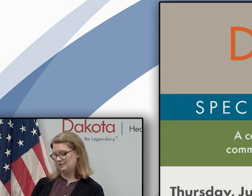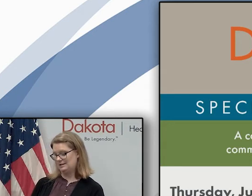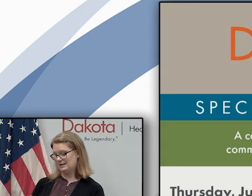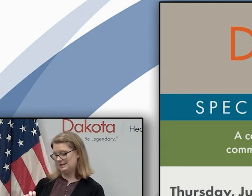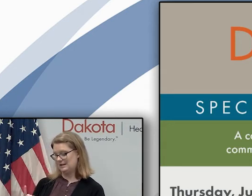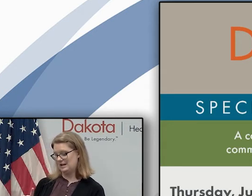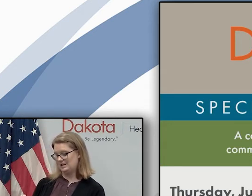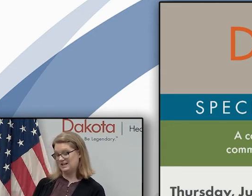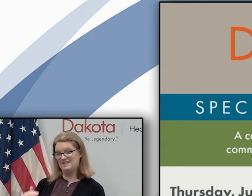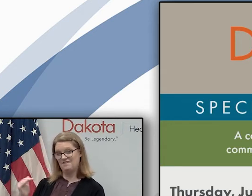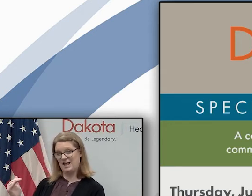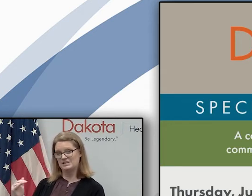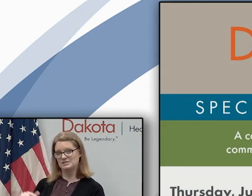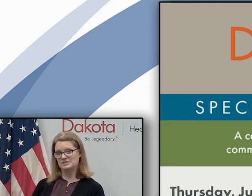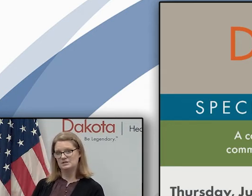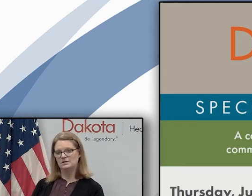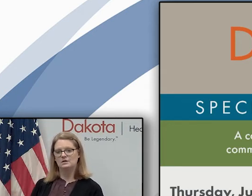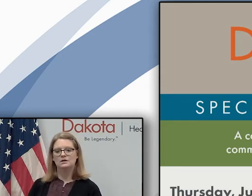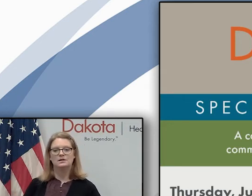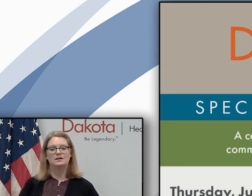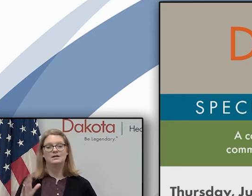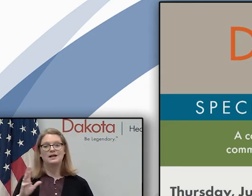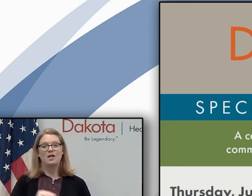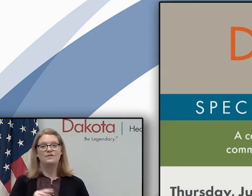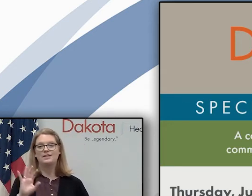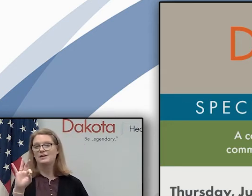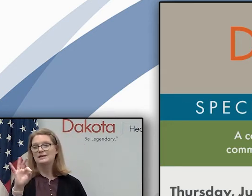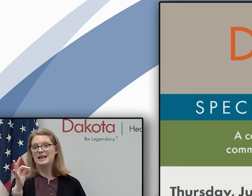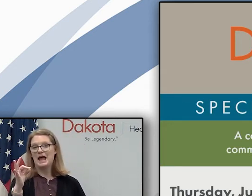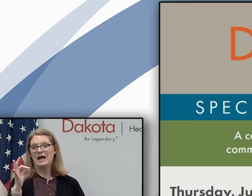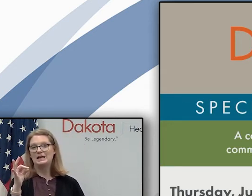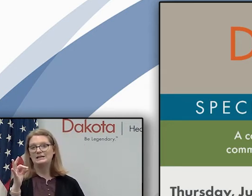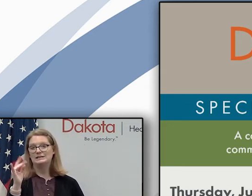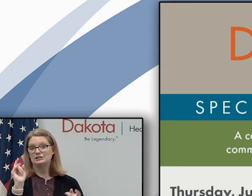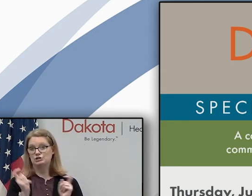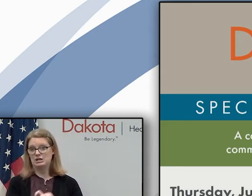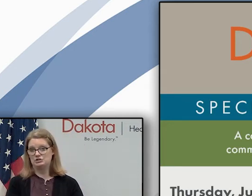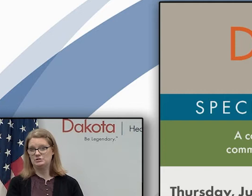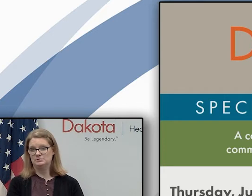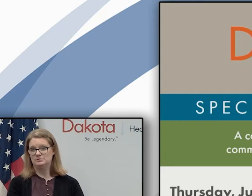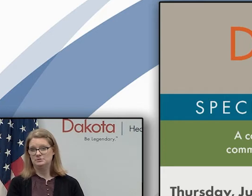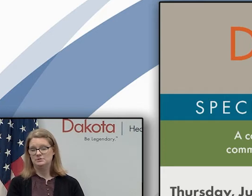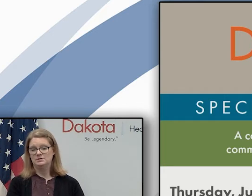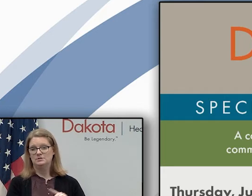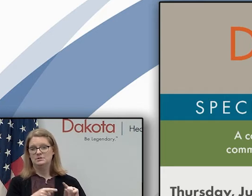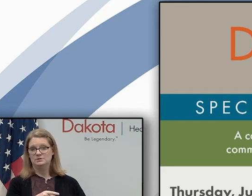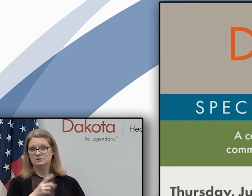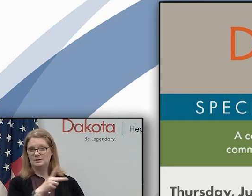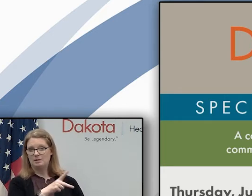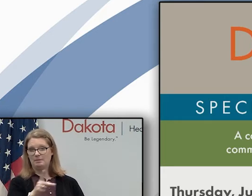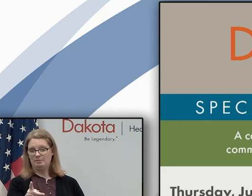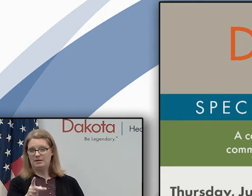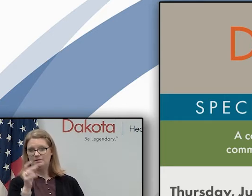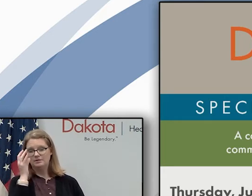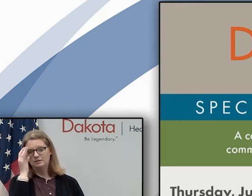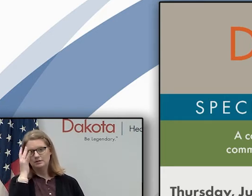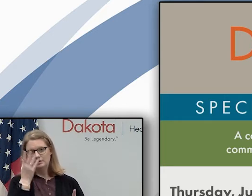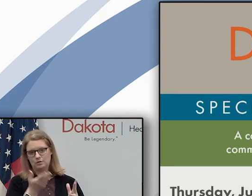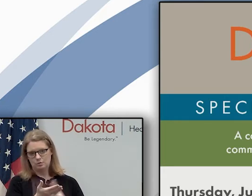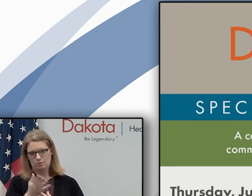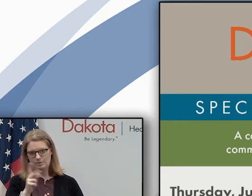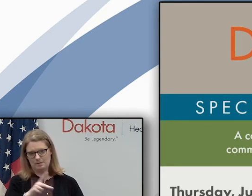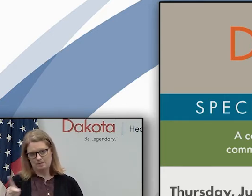which I discussed, and there's 9, count them, 9 significant changes have been made to the PPP through the